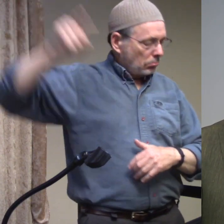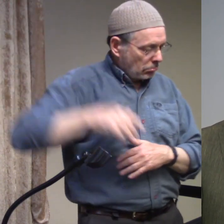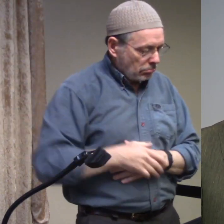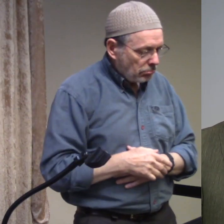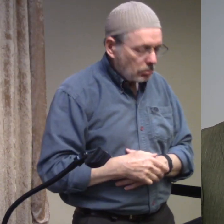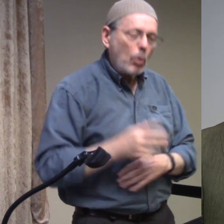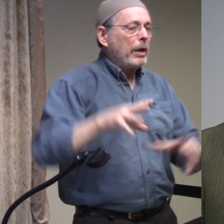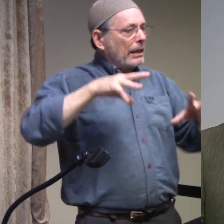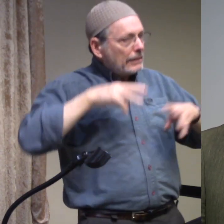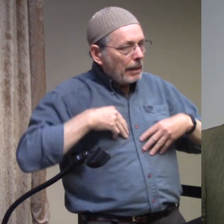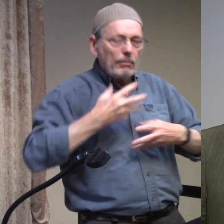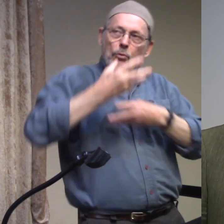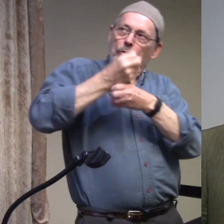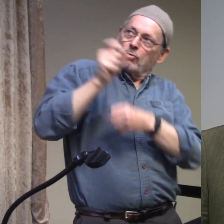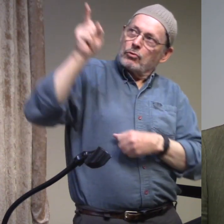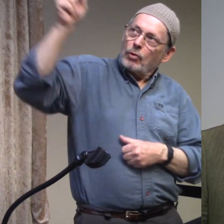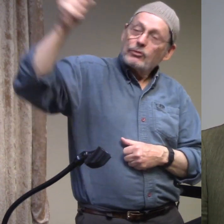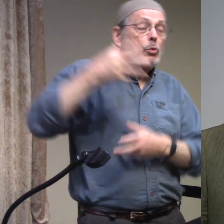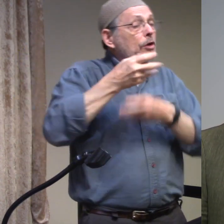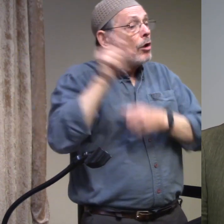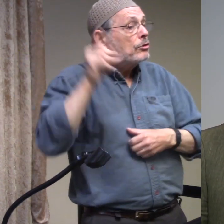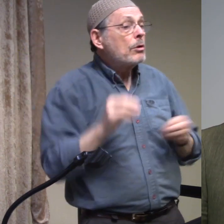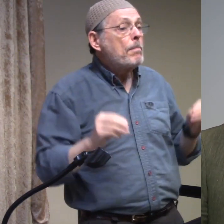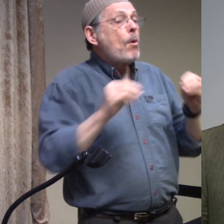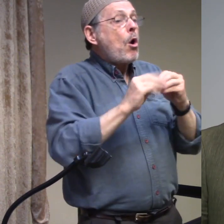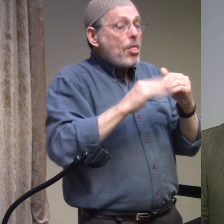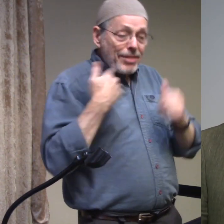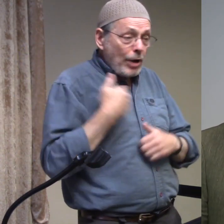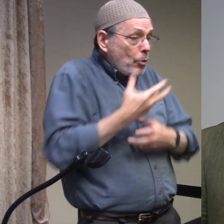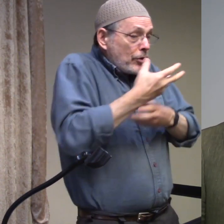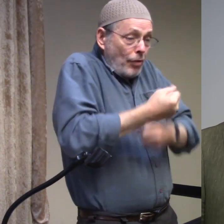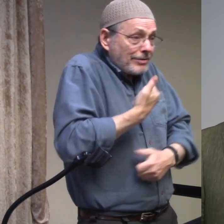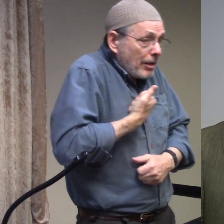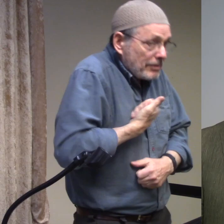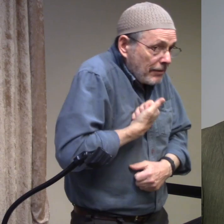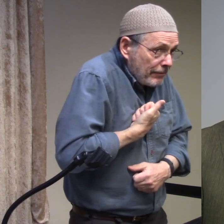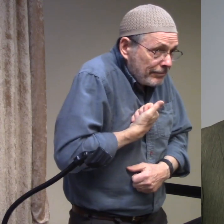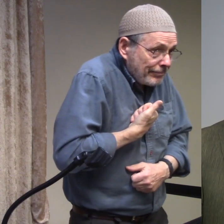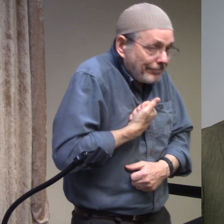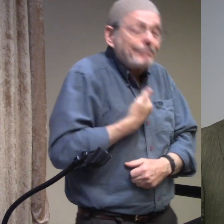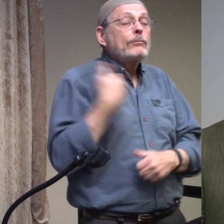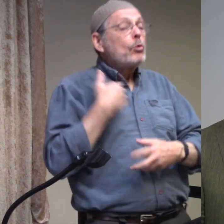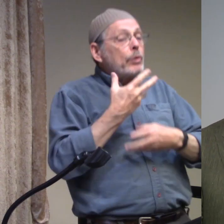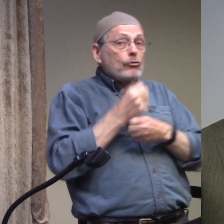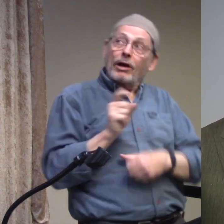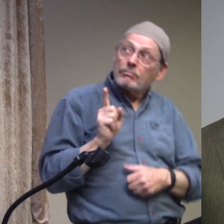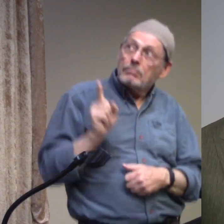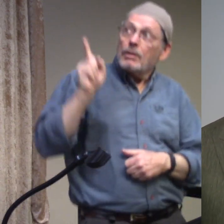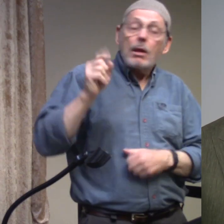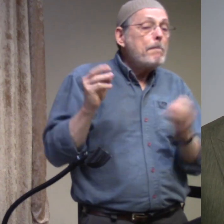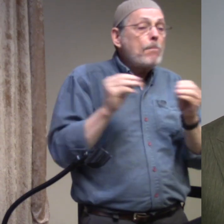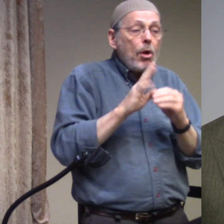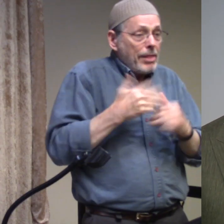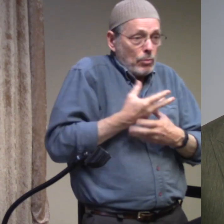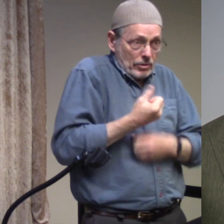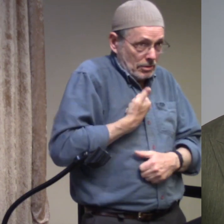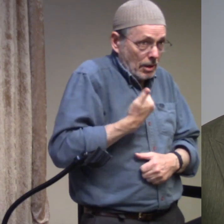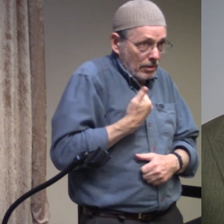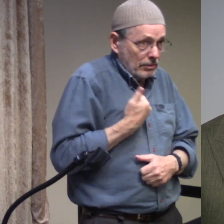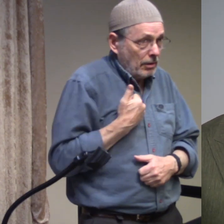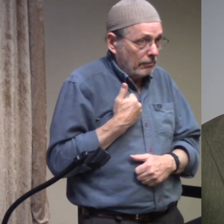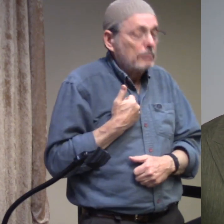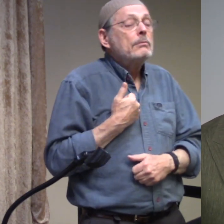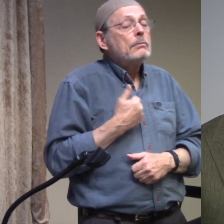and we trust you, Ya Allah. We trust you more than we trust our own selves. We trust you more than we trust our own selves, Ya